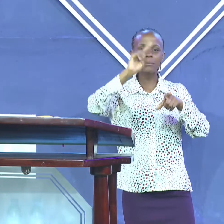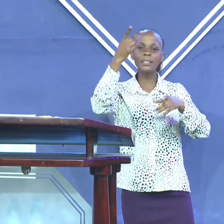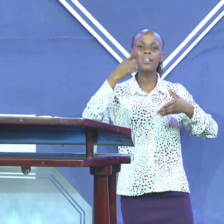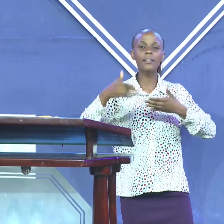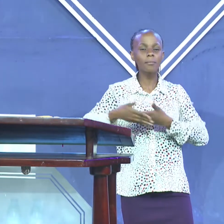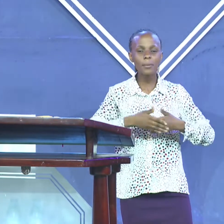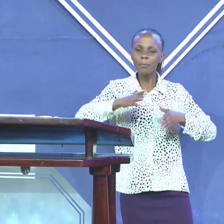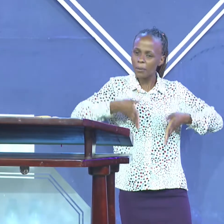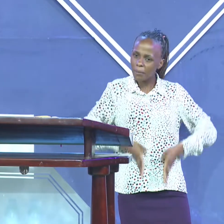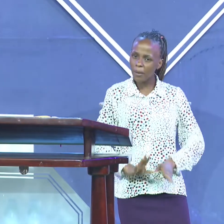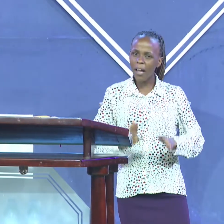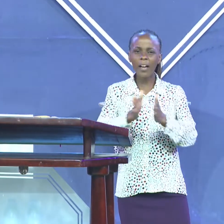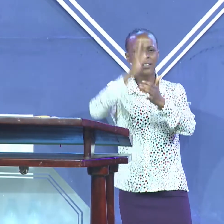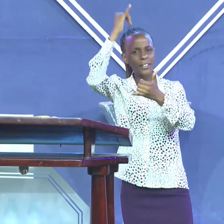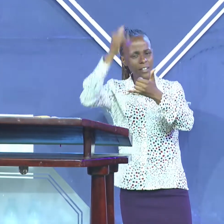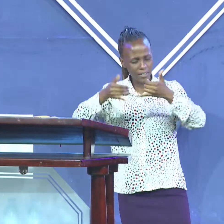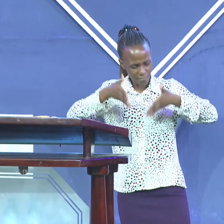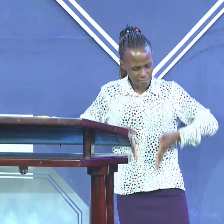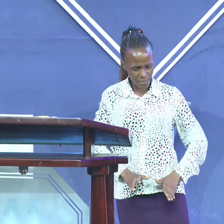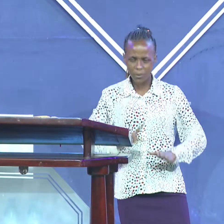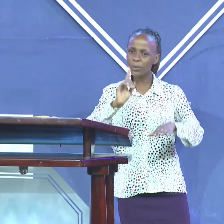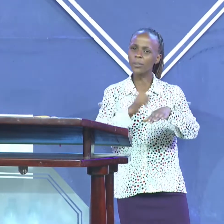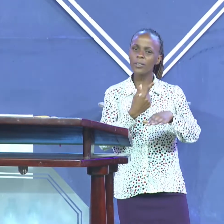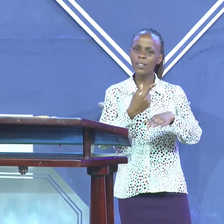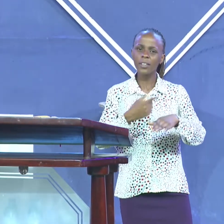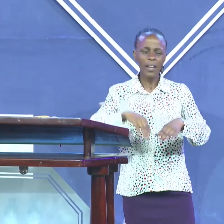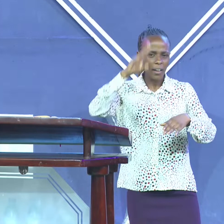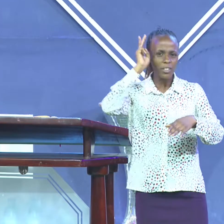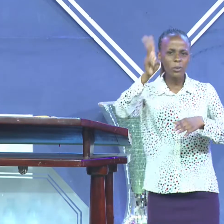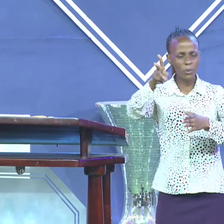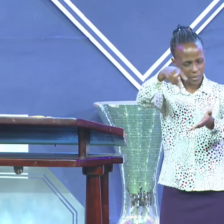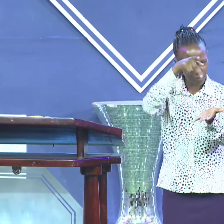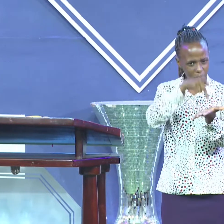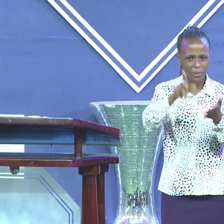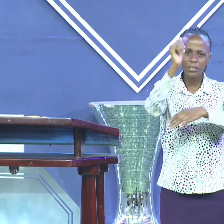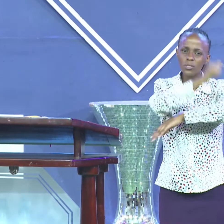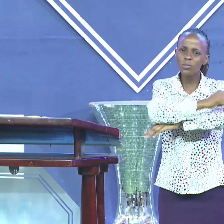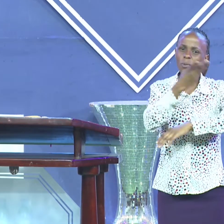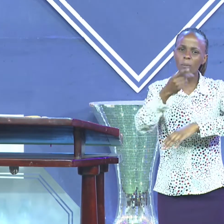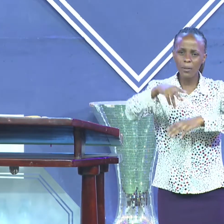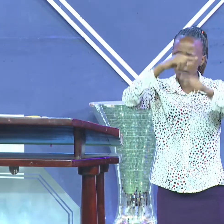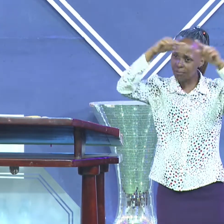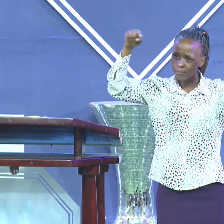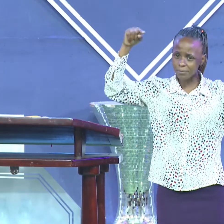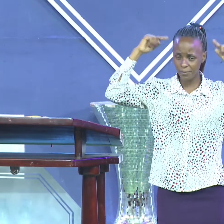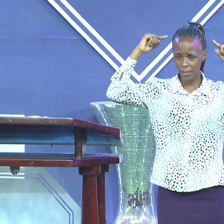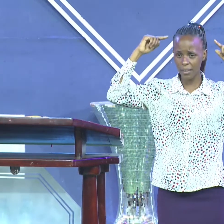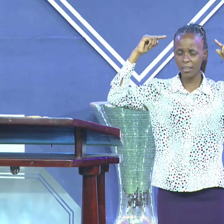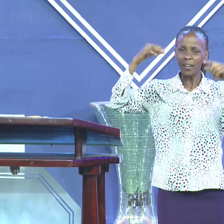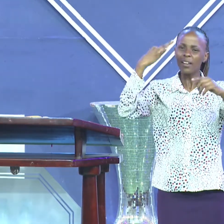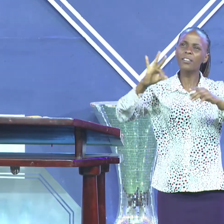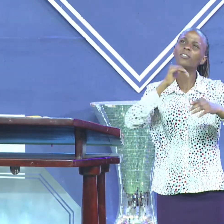and your secondborn? When will you produce your lastborn? Will you be able to pay fees for your children to get